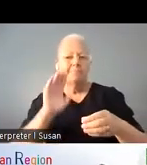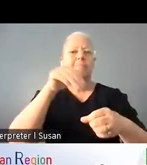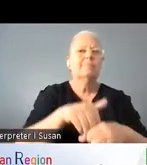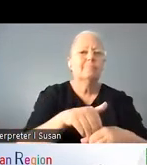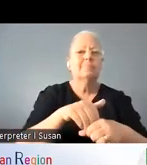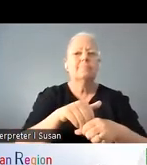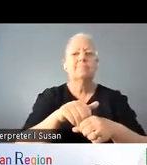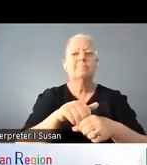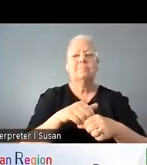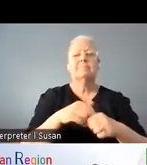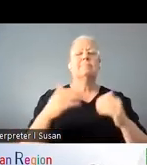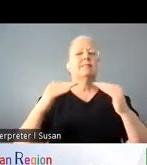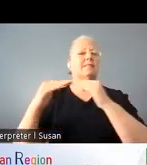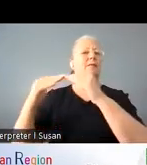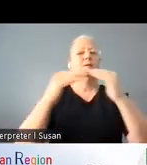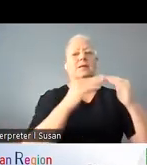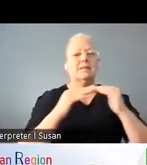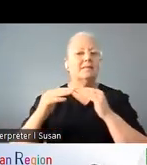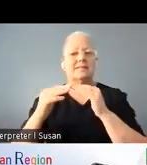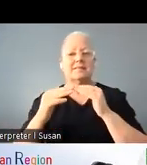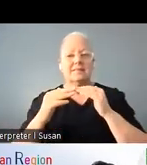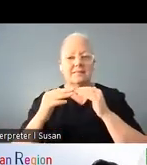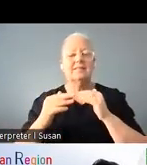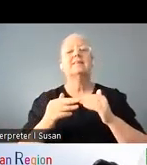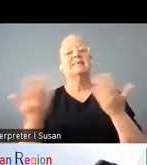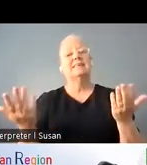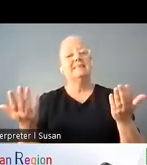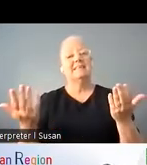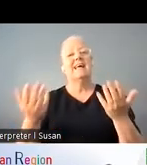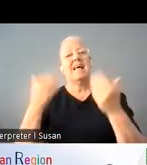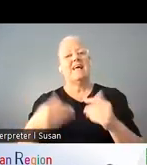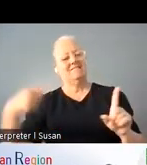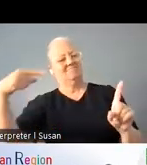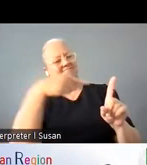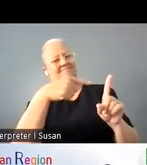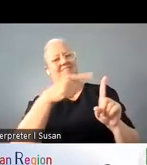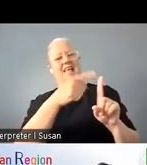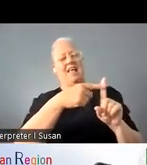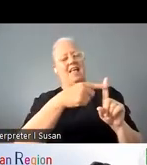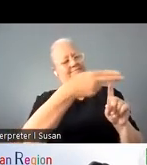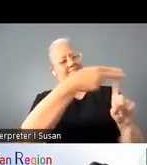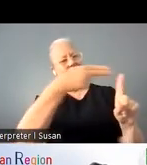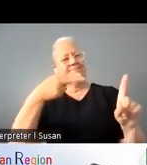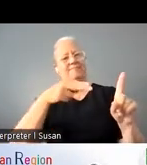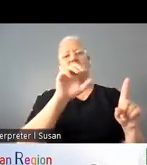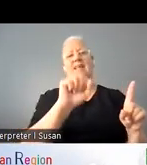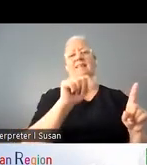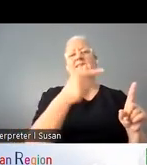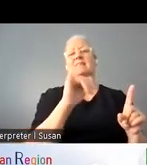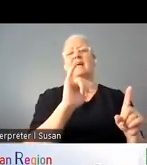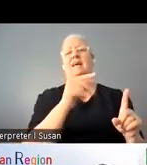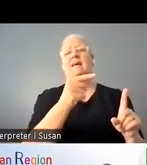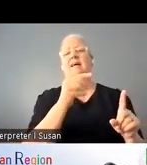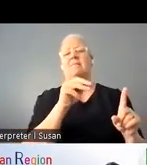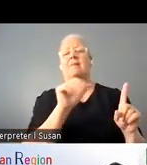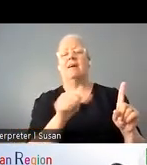to preconceived notions and stigma about our identities. They are not considered as a person with disability, but they are considered as a person